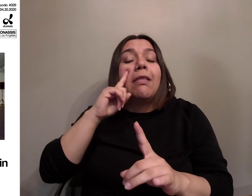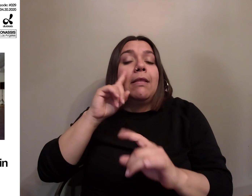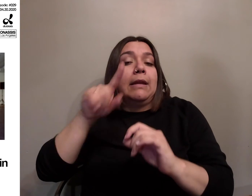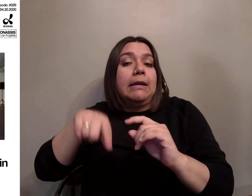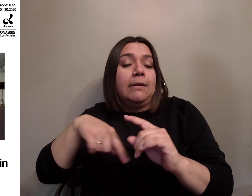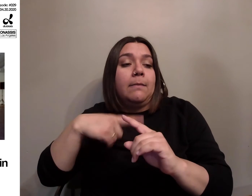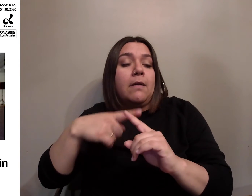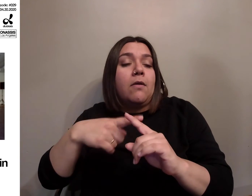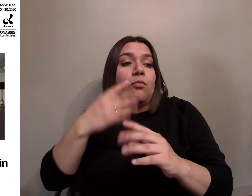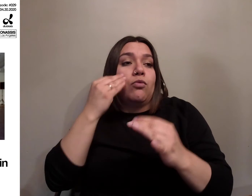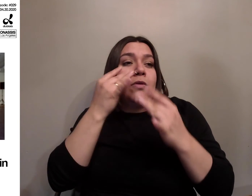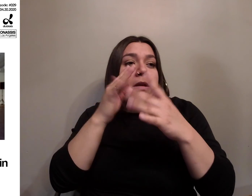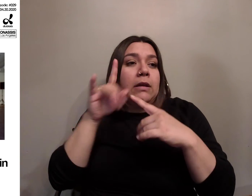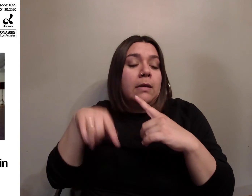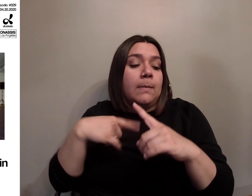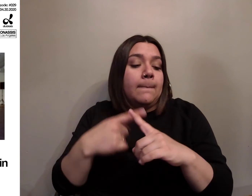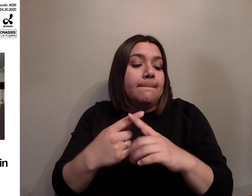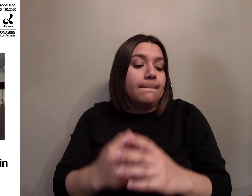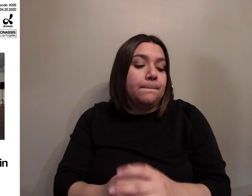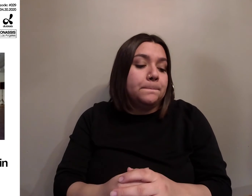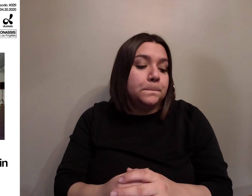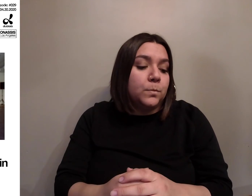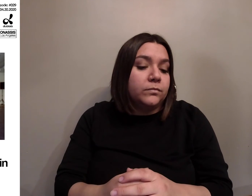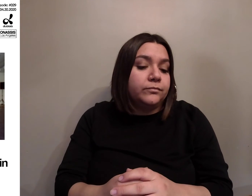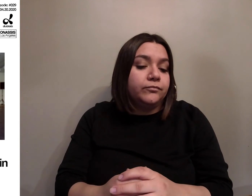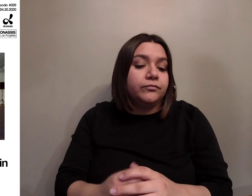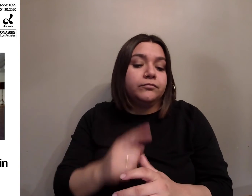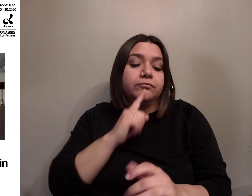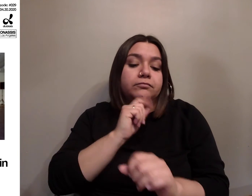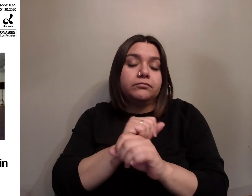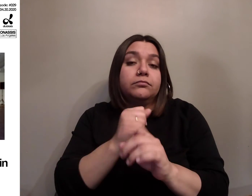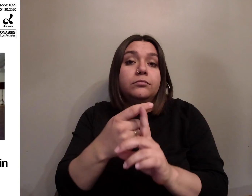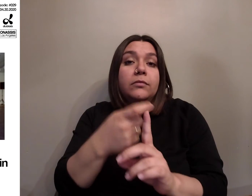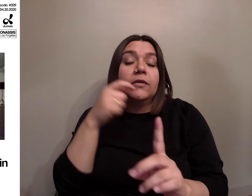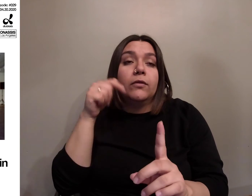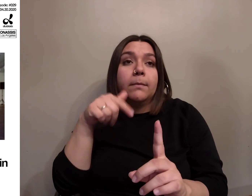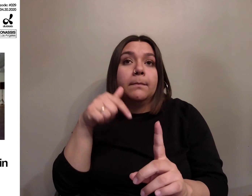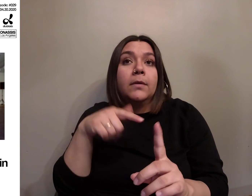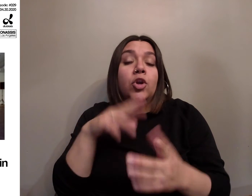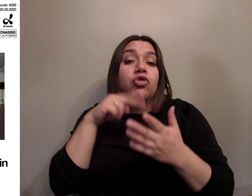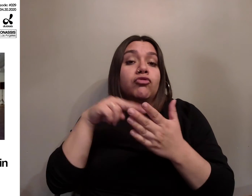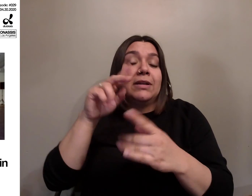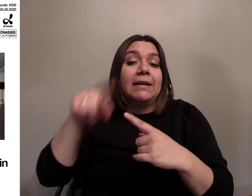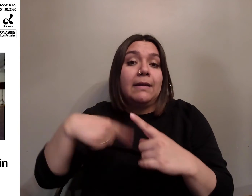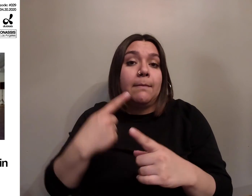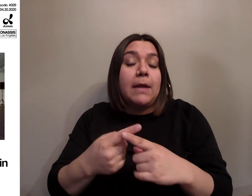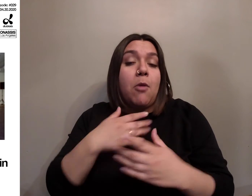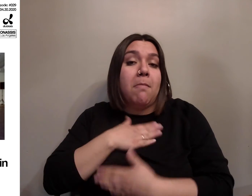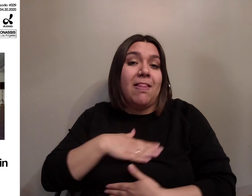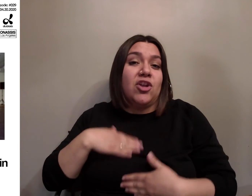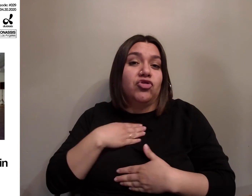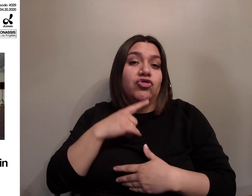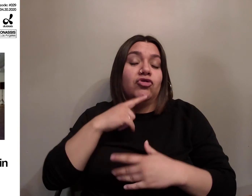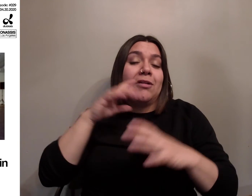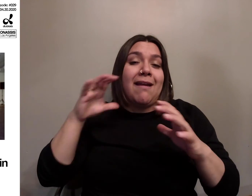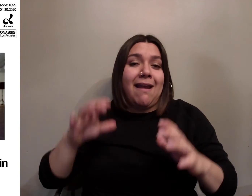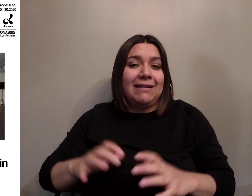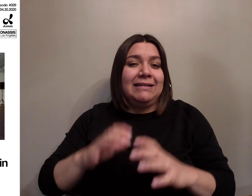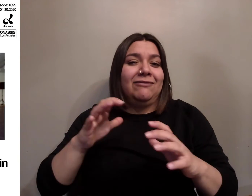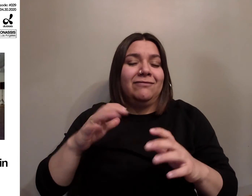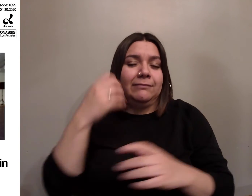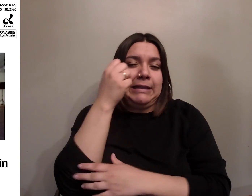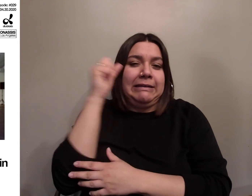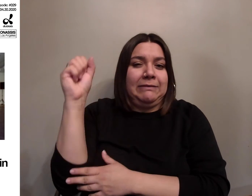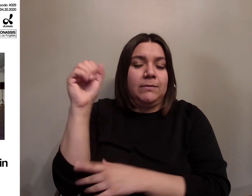organizing people, there's a lot of admin work involved that can be very draining and taxing, but how